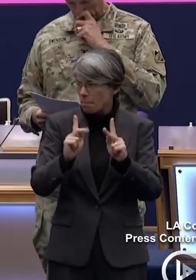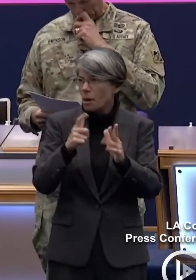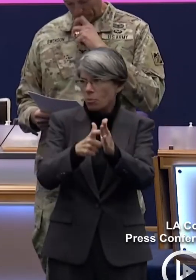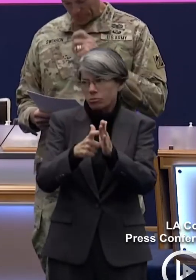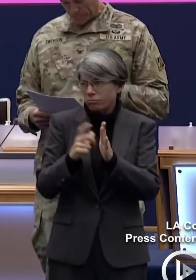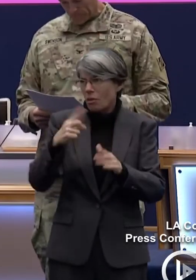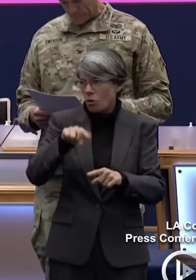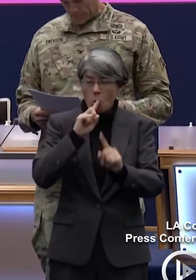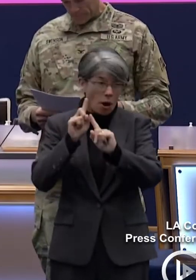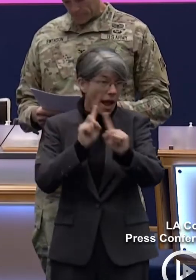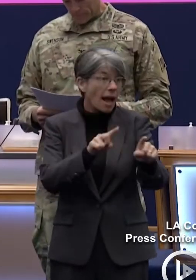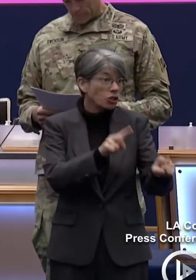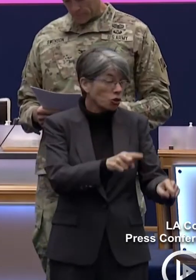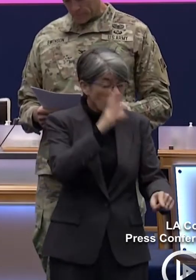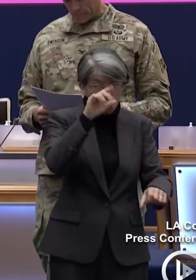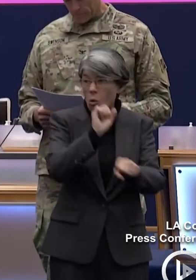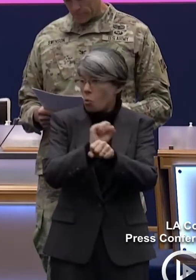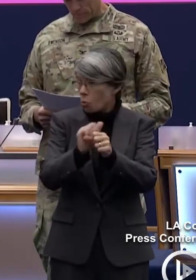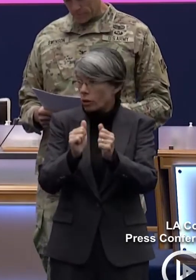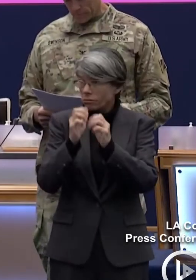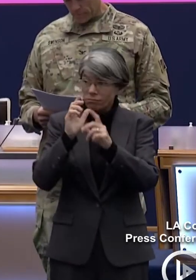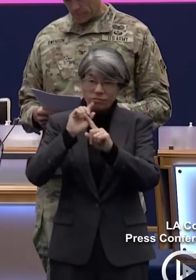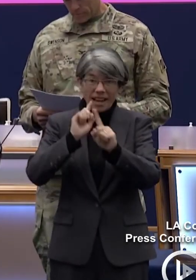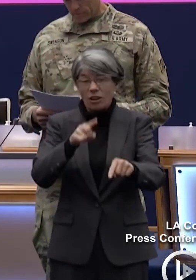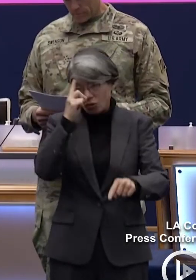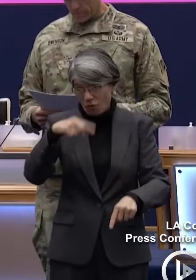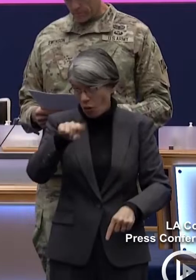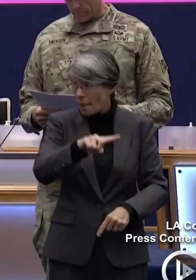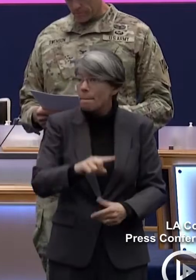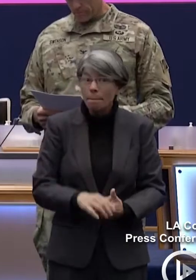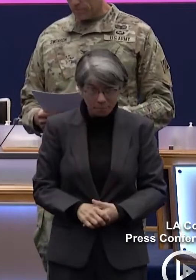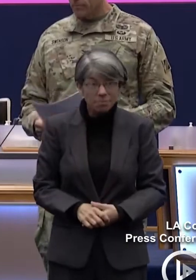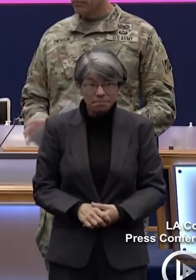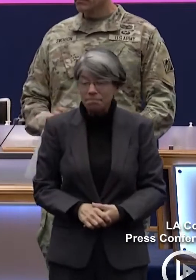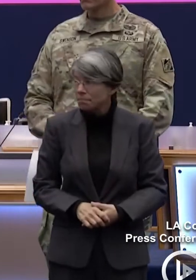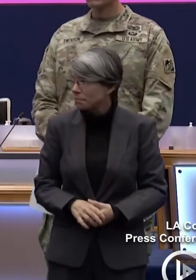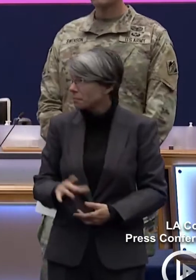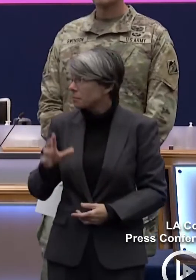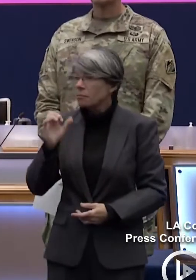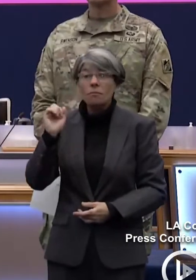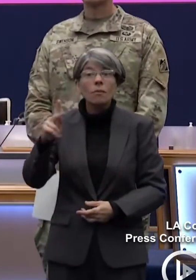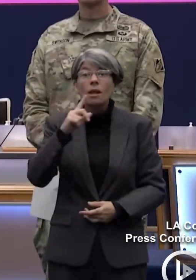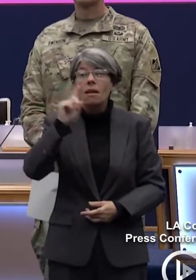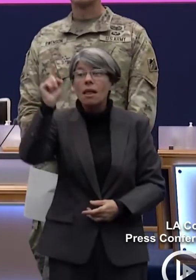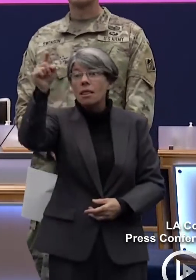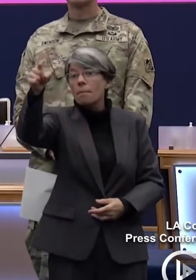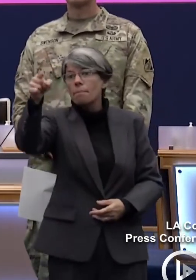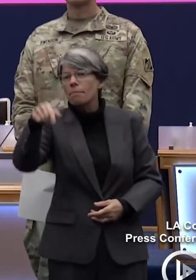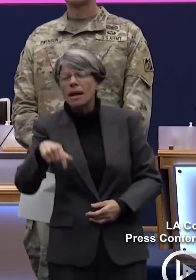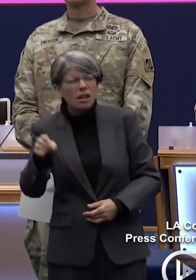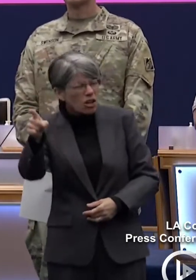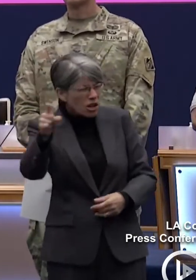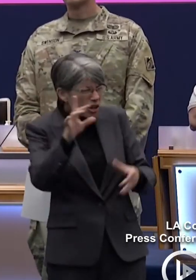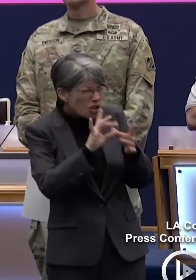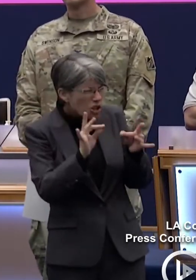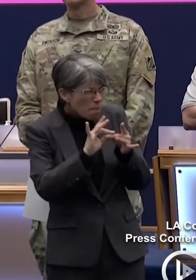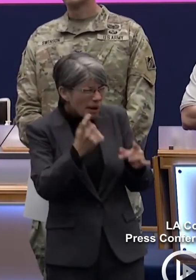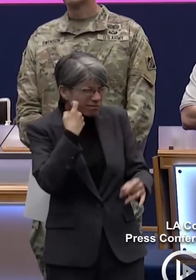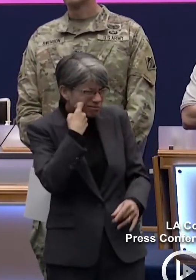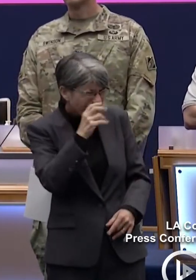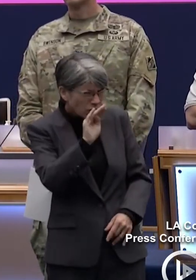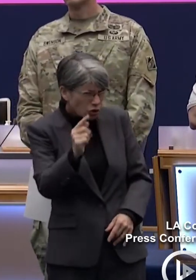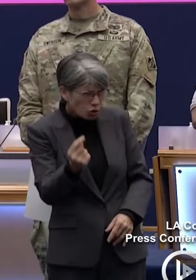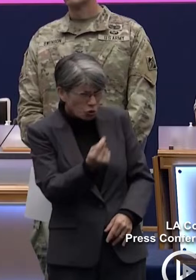answers, and we're going to work to get them for them. Thank you. In the back. Yeah, you mentioned that on Tuesday you'll